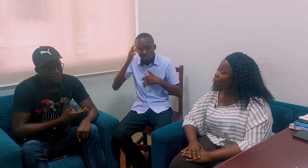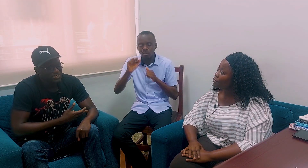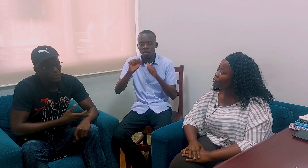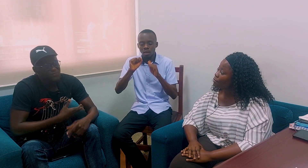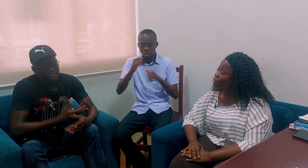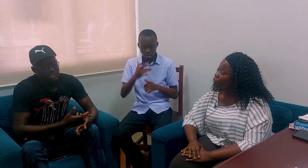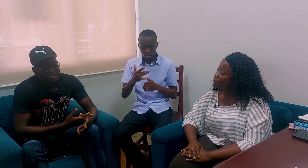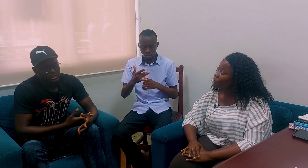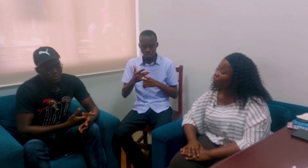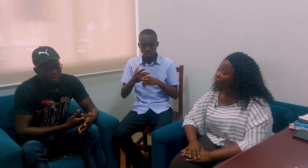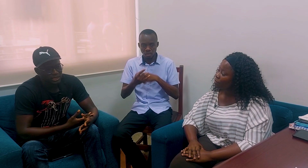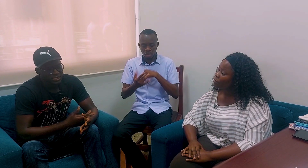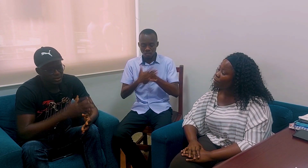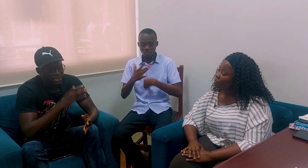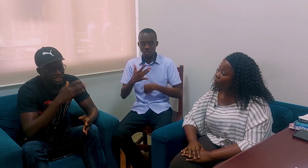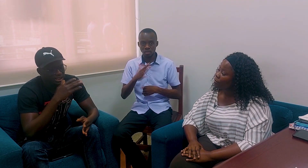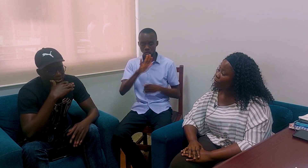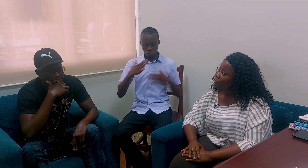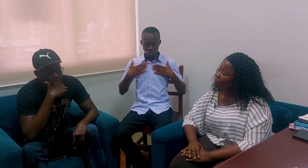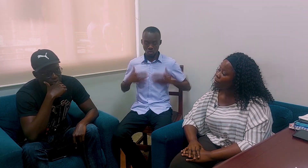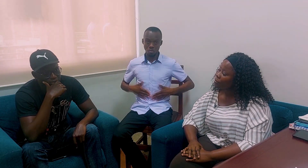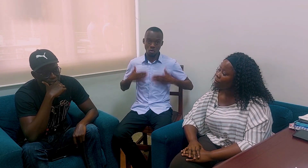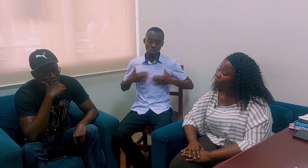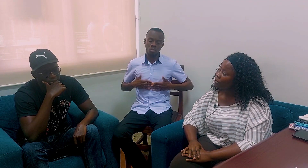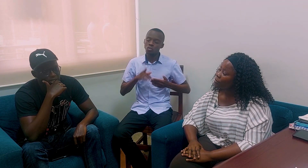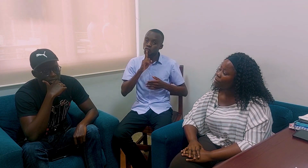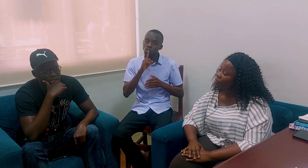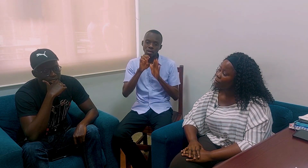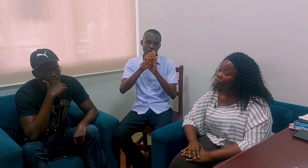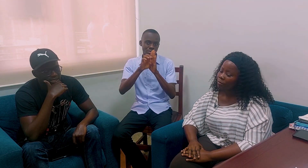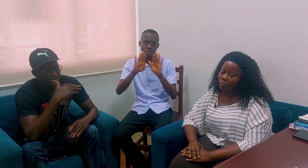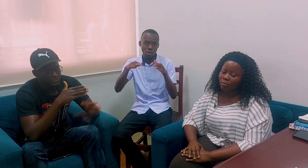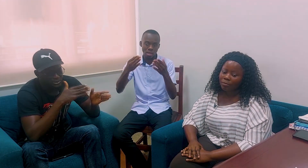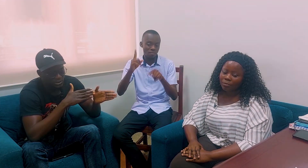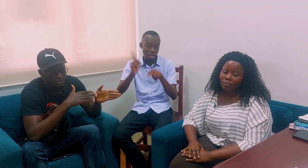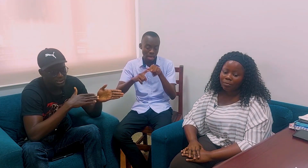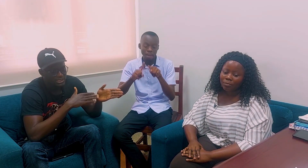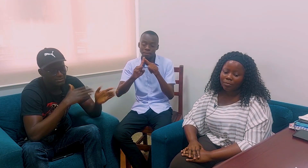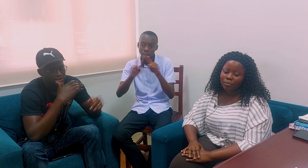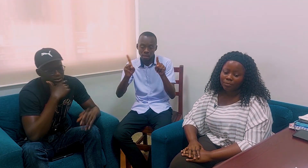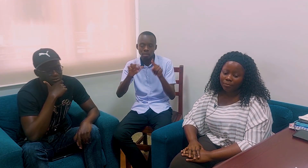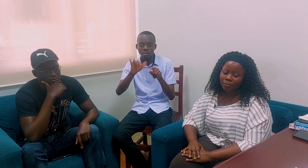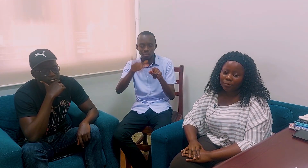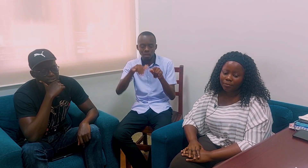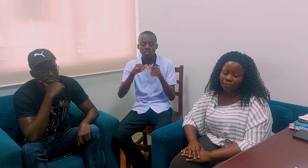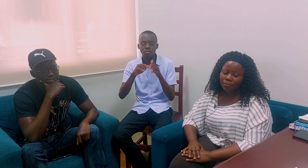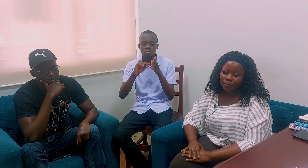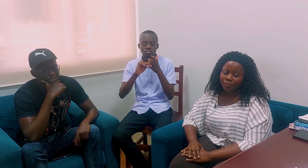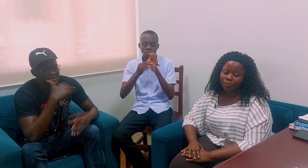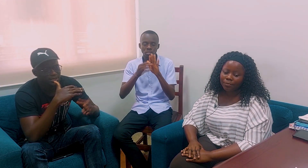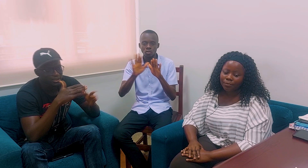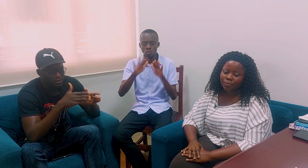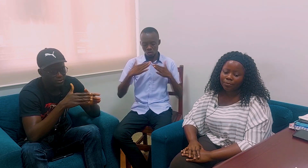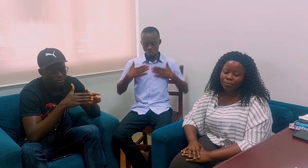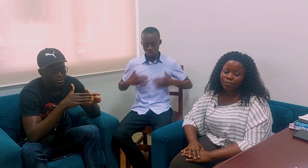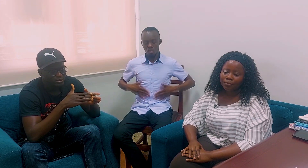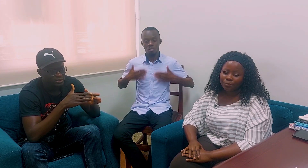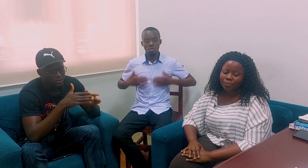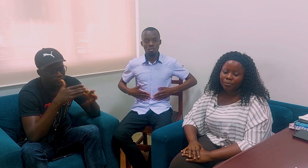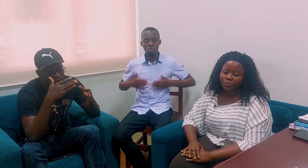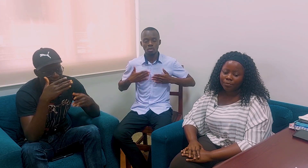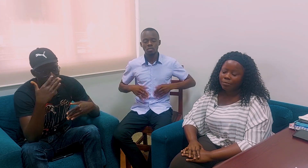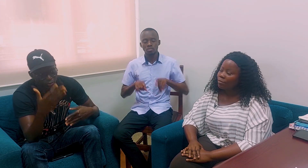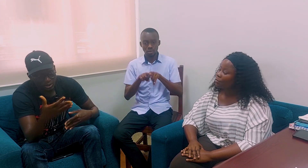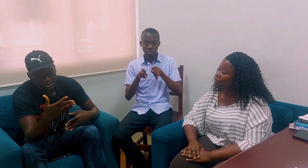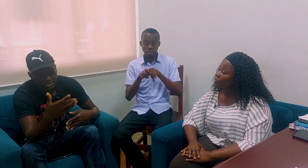it can affect you physically in a way. I can't give an example right now, but that's the physiological aspect of mental health.